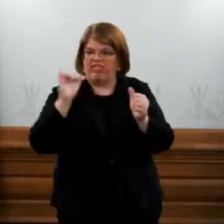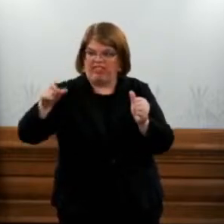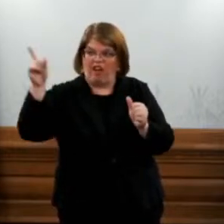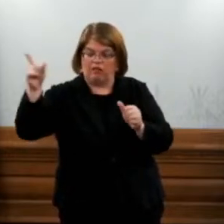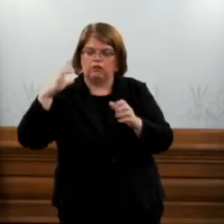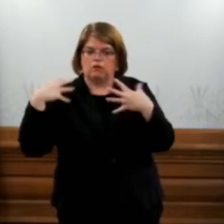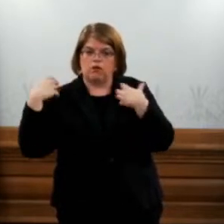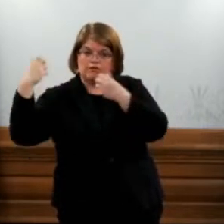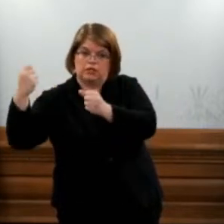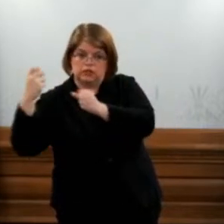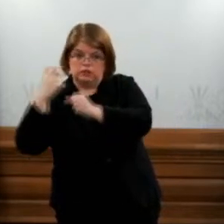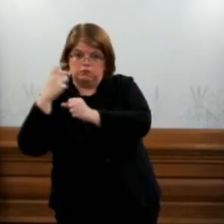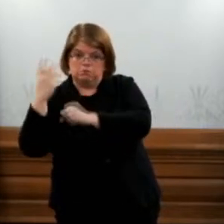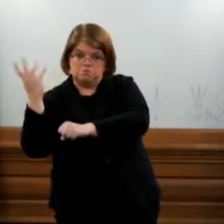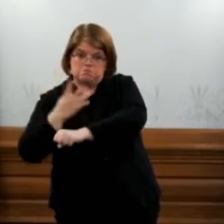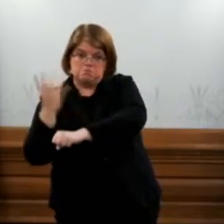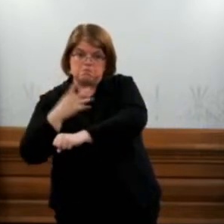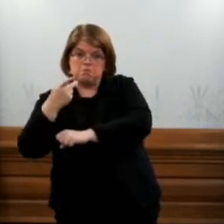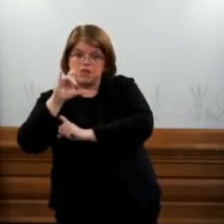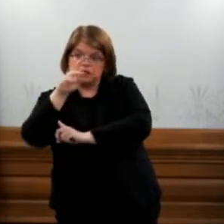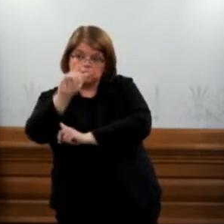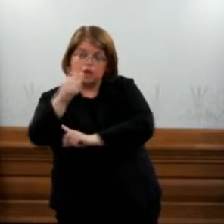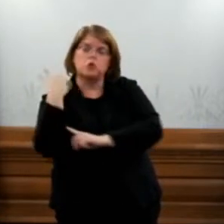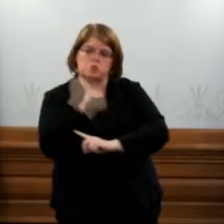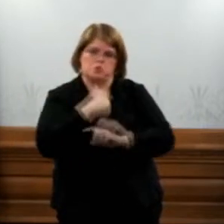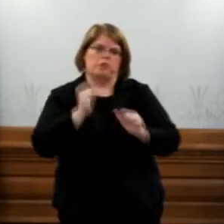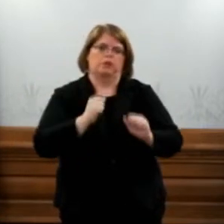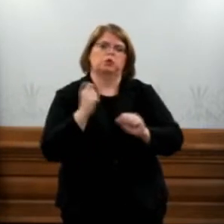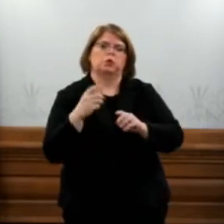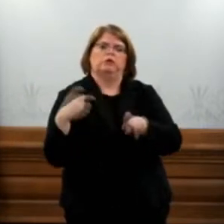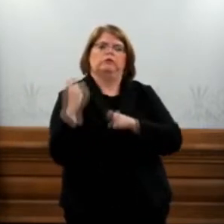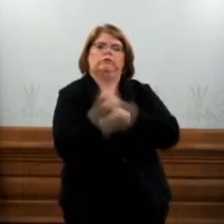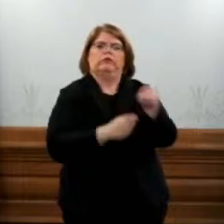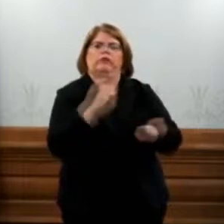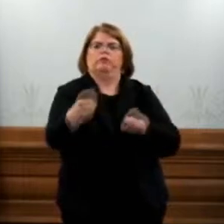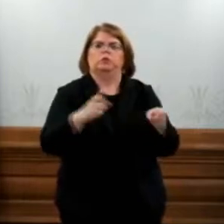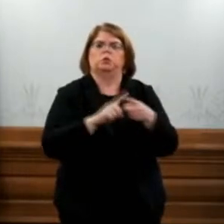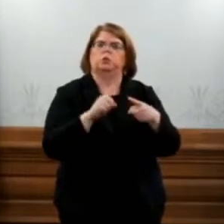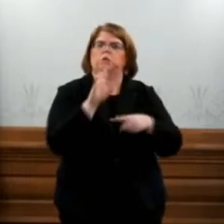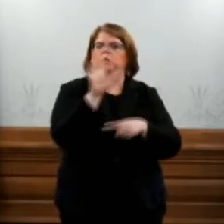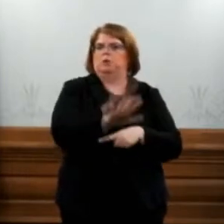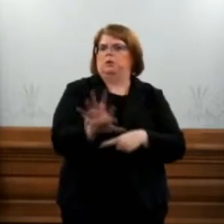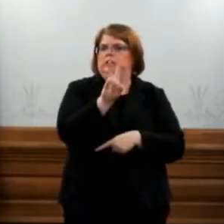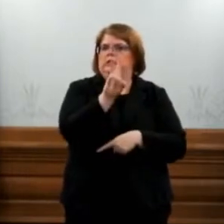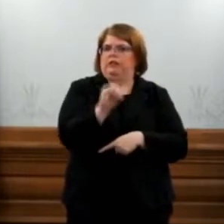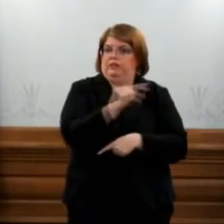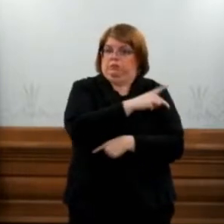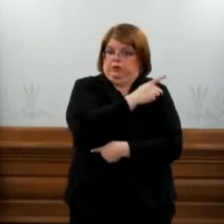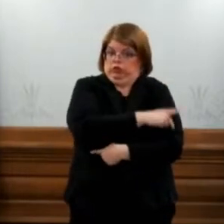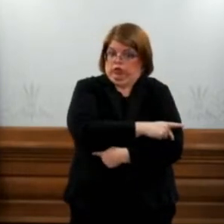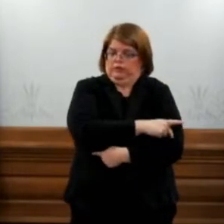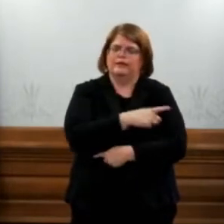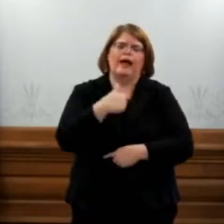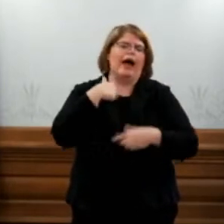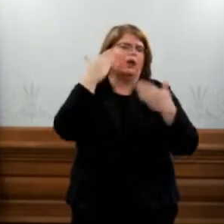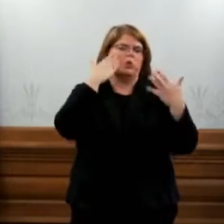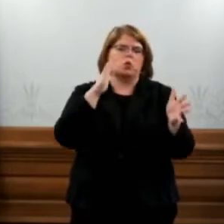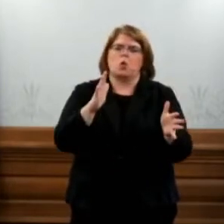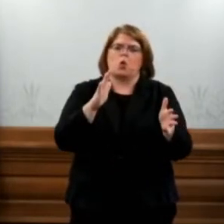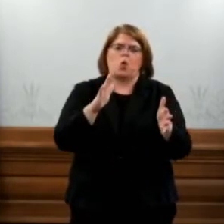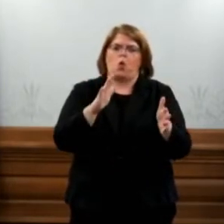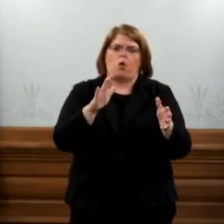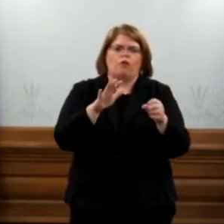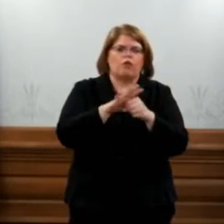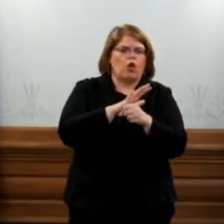give plasma to at least 70 unique patients. Overall, I don't know the full extent of outcomes